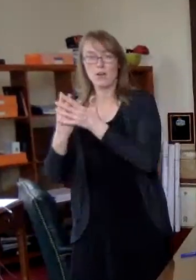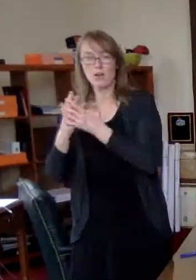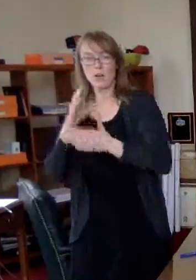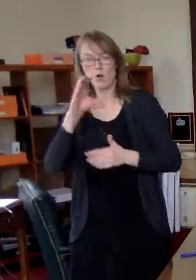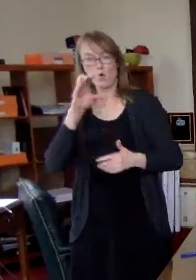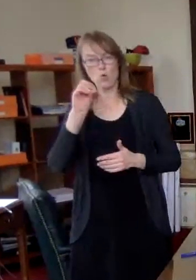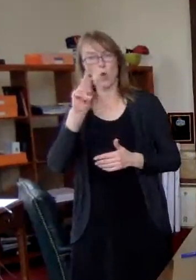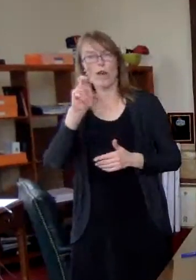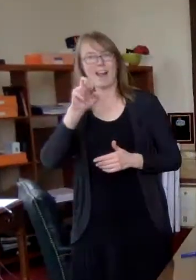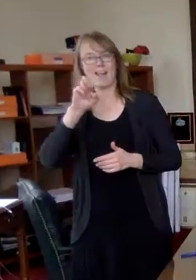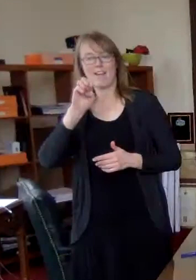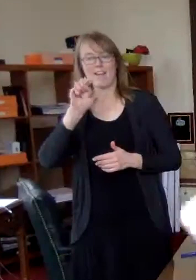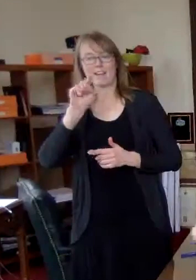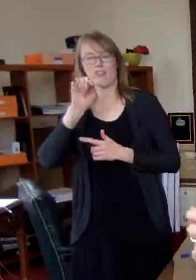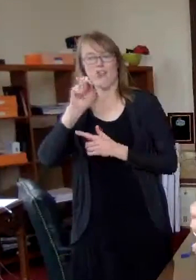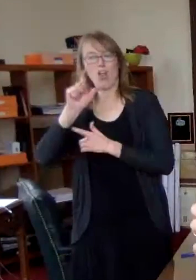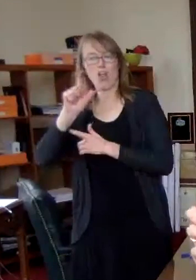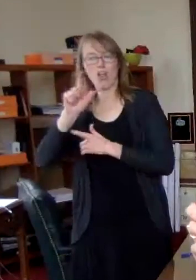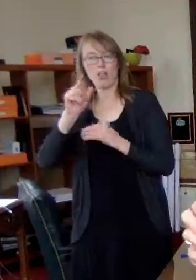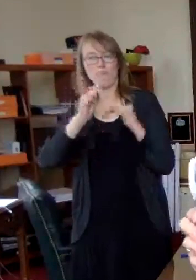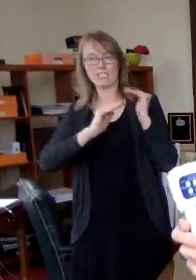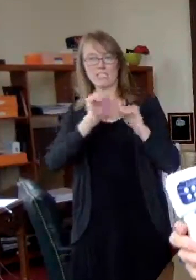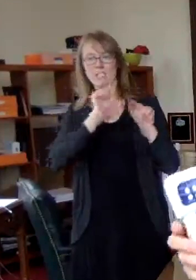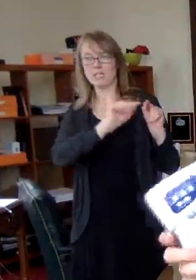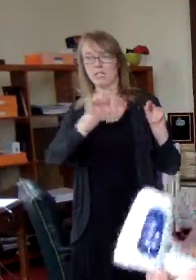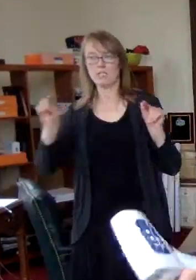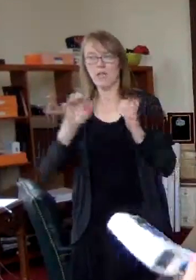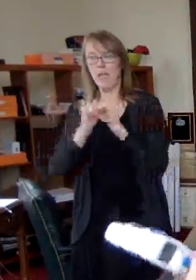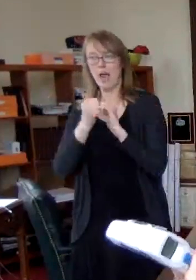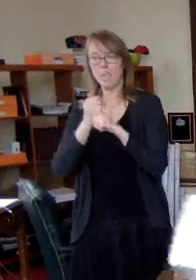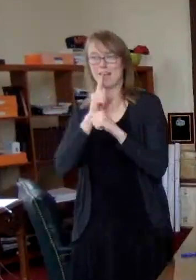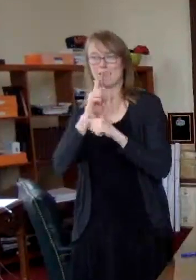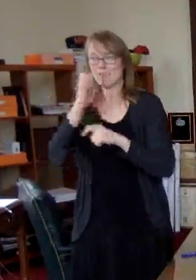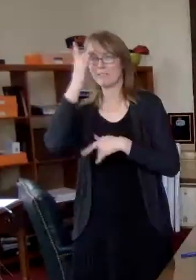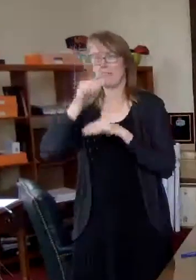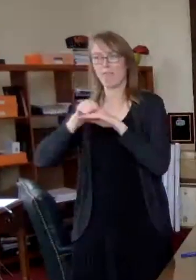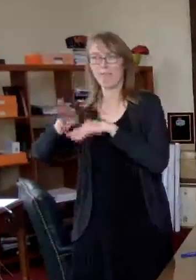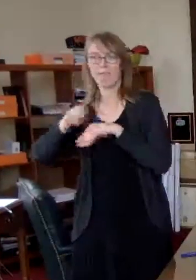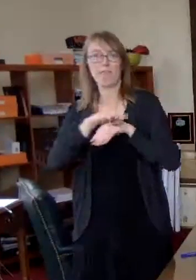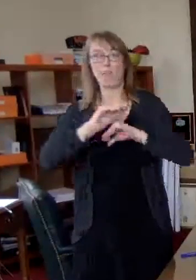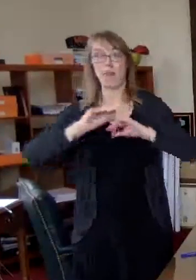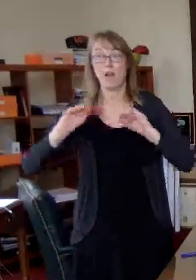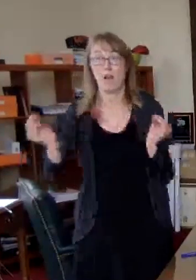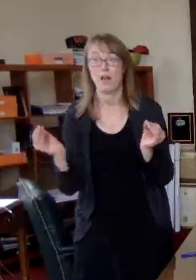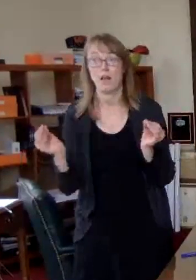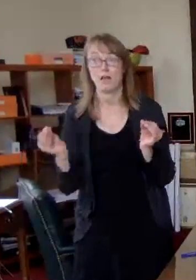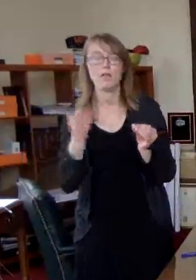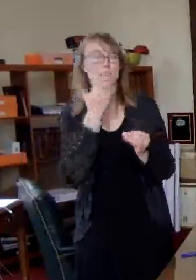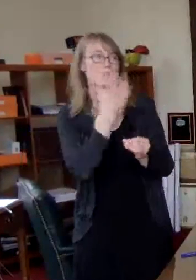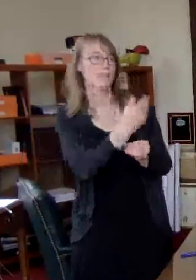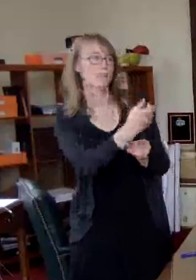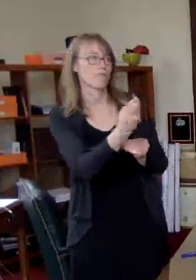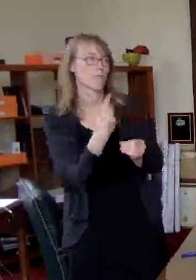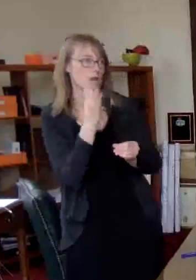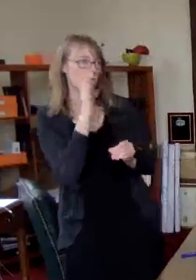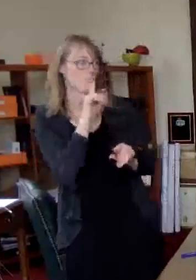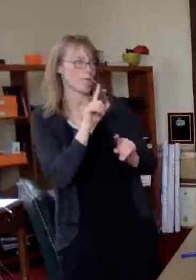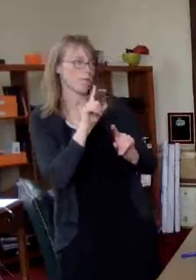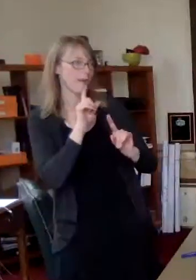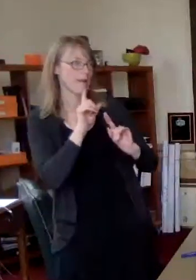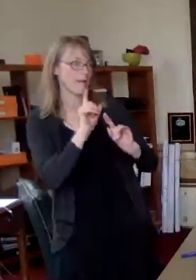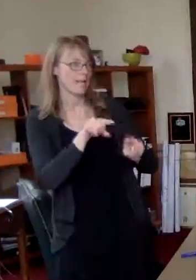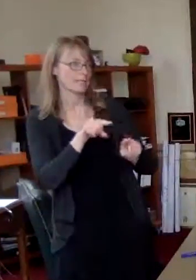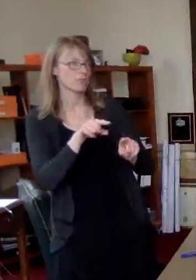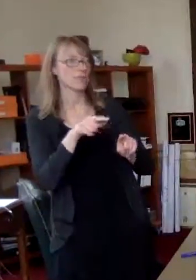question. First of all, I just picked this up. This is a thermometer, and everyone's getting, and whether they come into the city hall